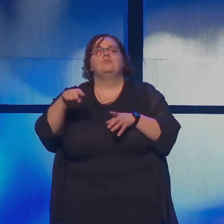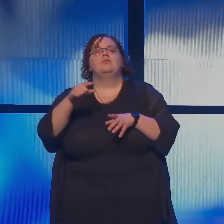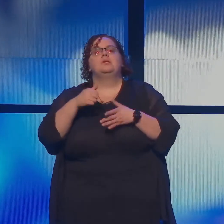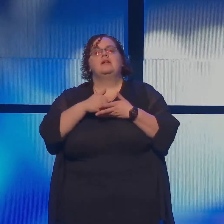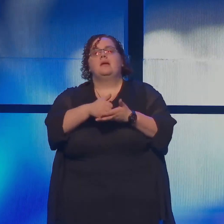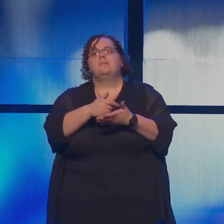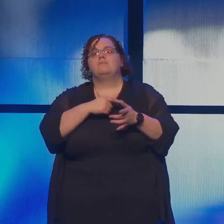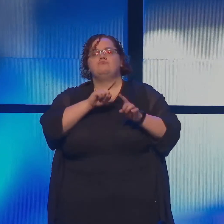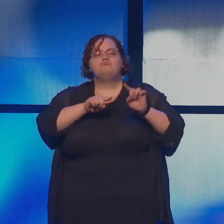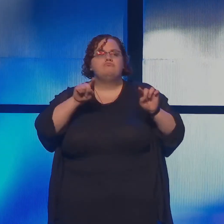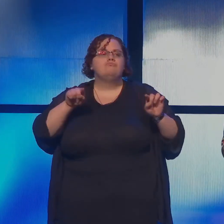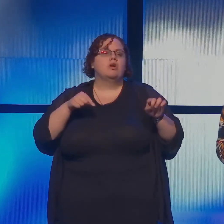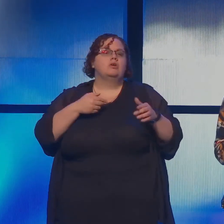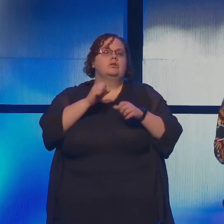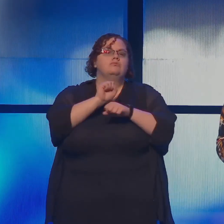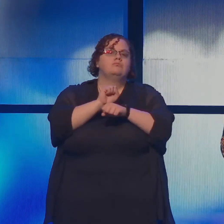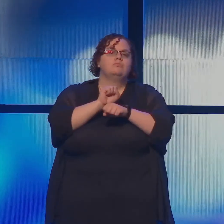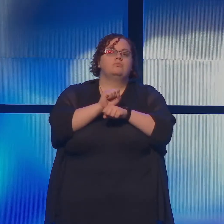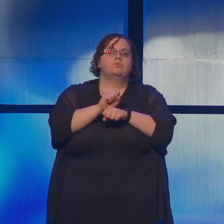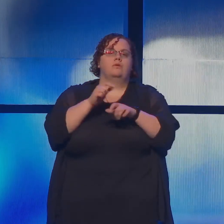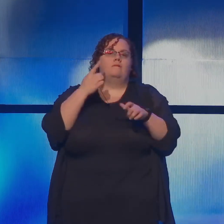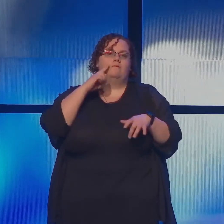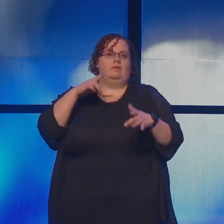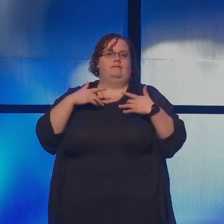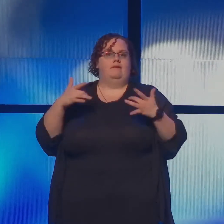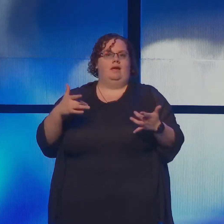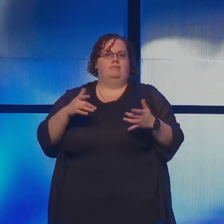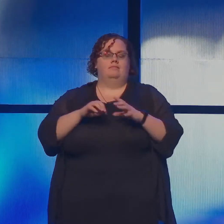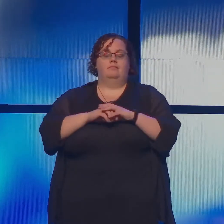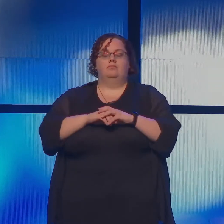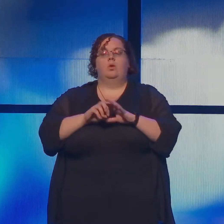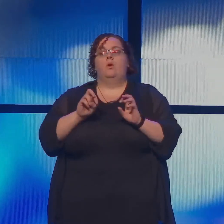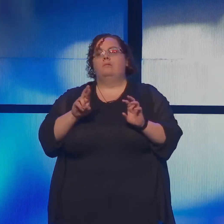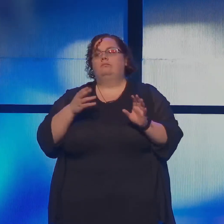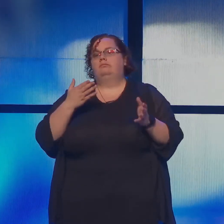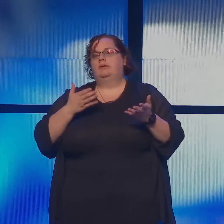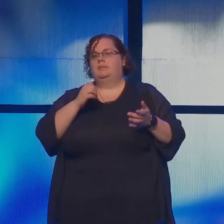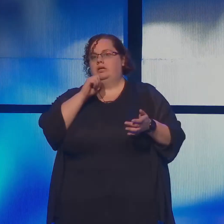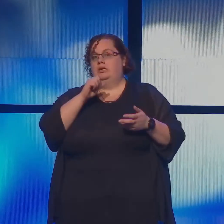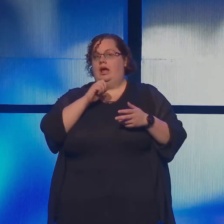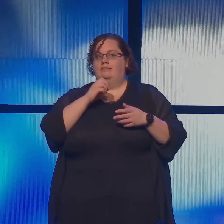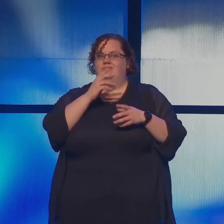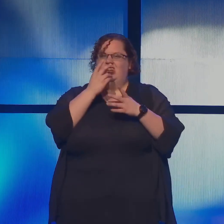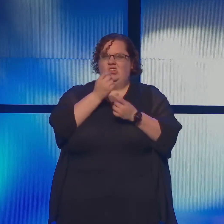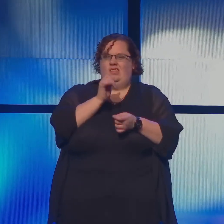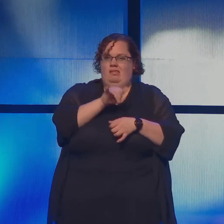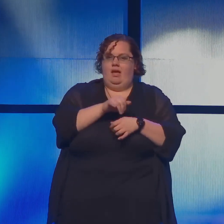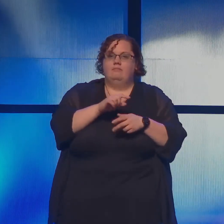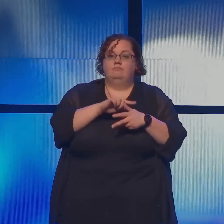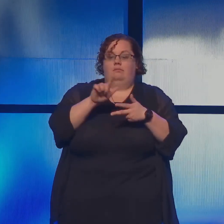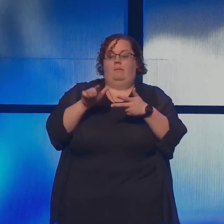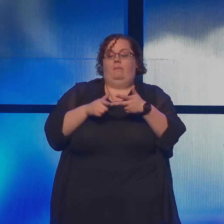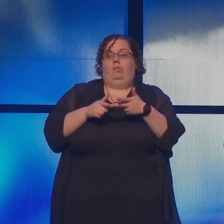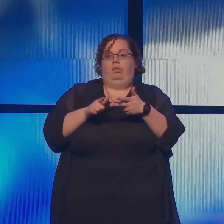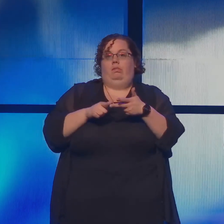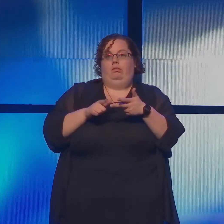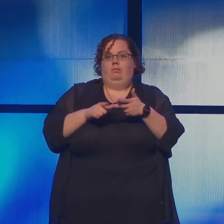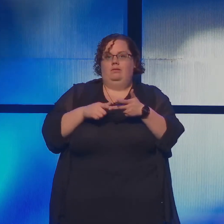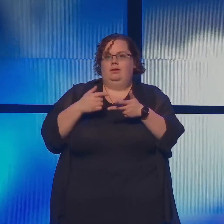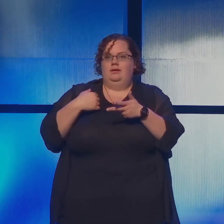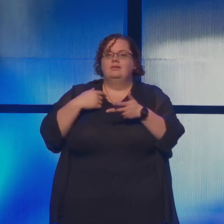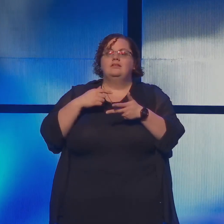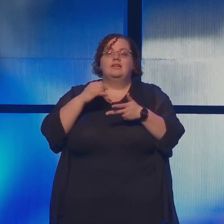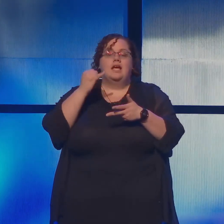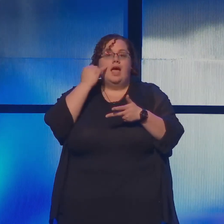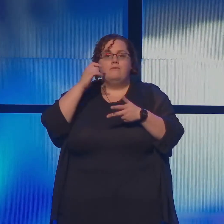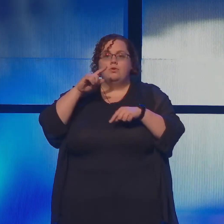various tasks around the event. But maybe you're like, I'm not interested in that. Third tier, this is a tiered system. If you can't